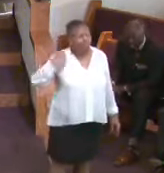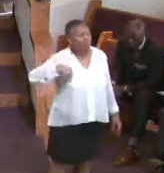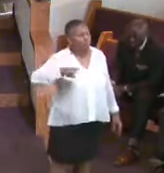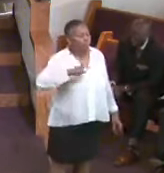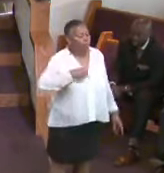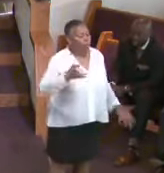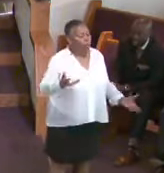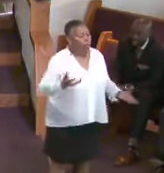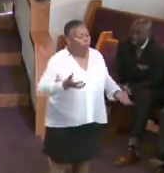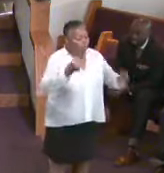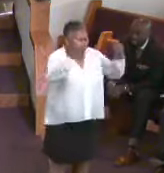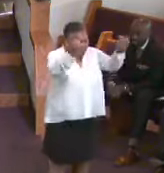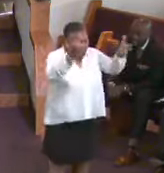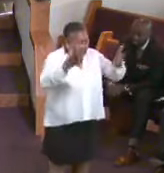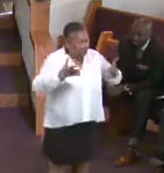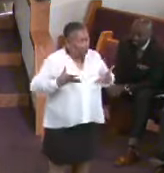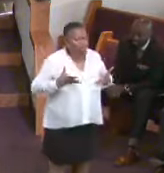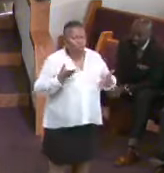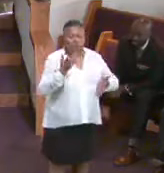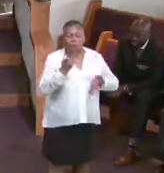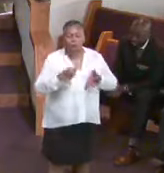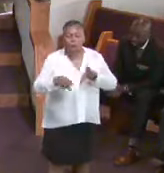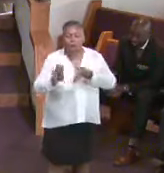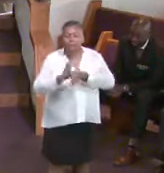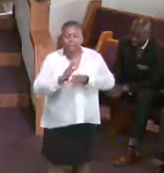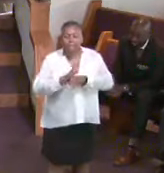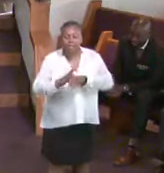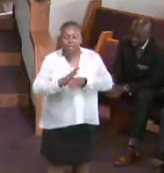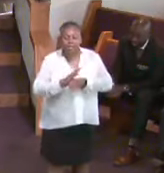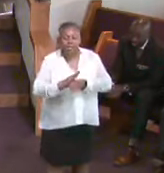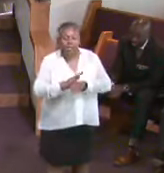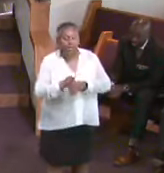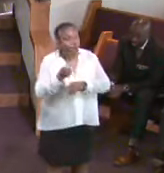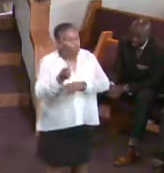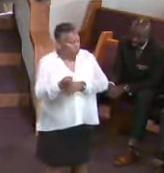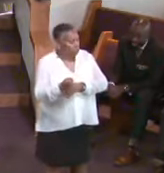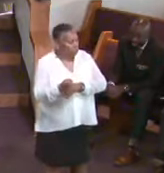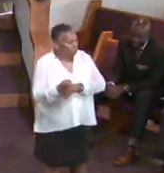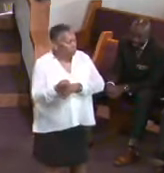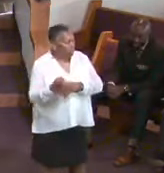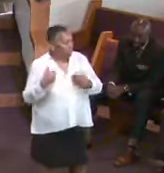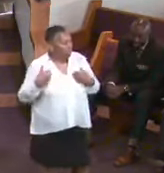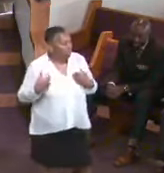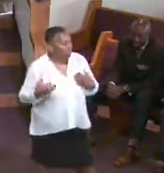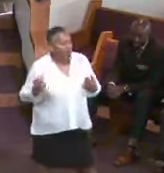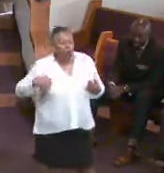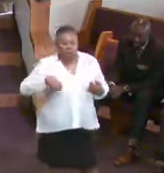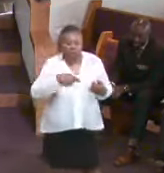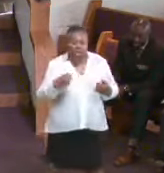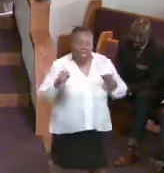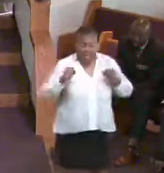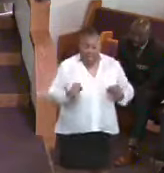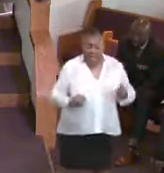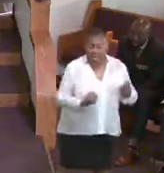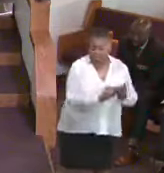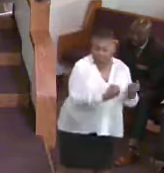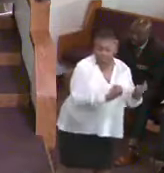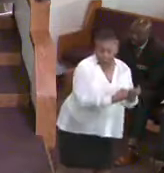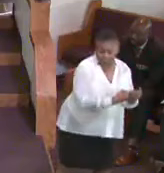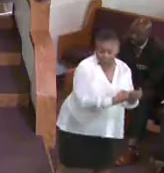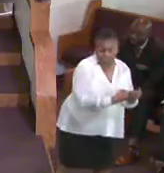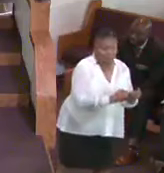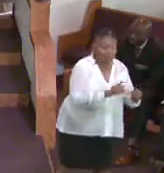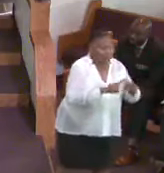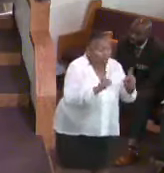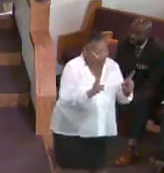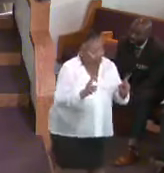you to let us know what business you provide so that we may support you. But when we support you, we look for you to be